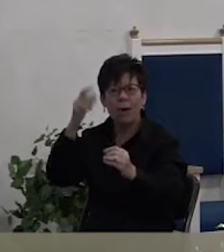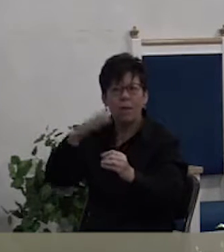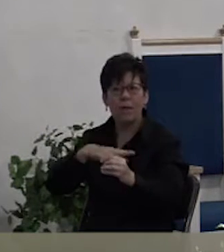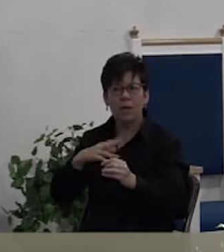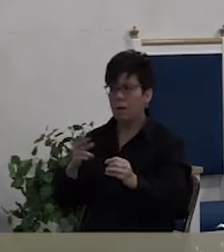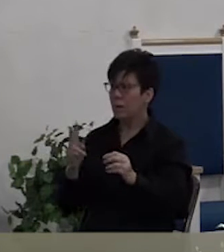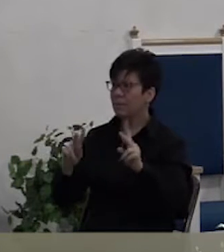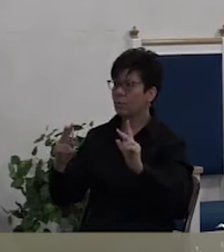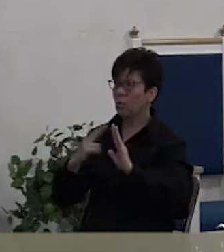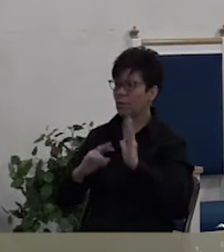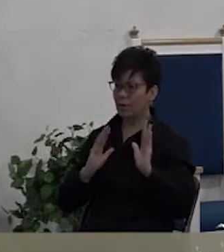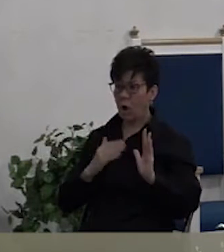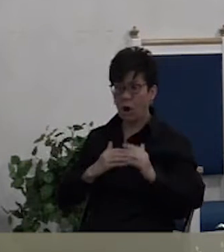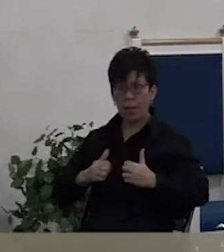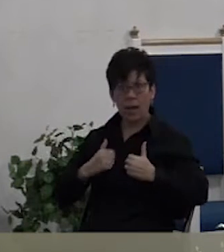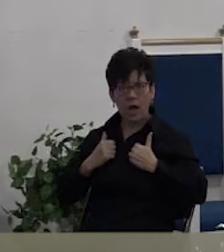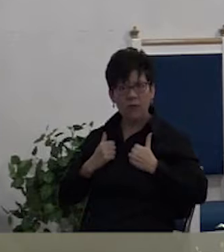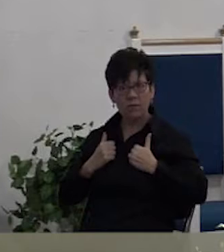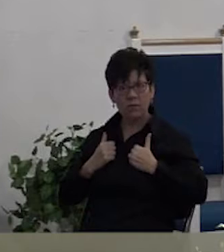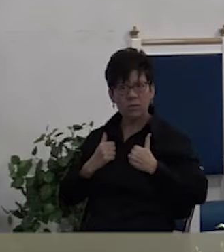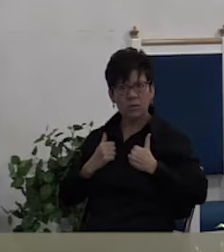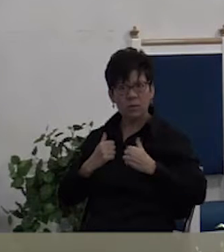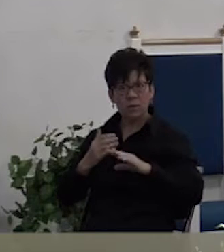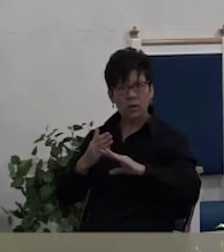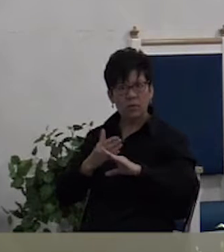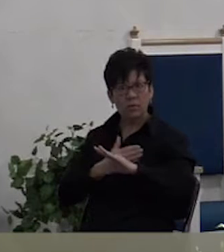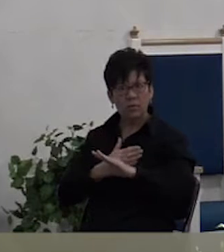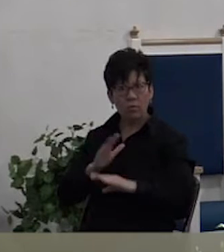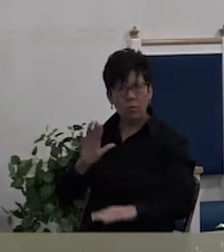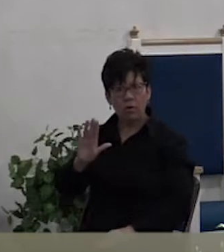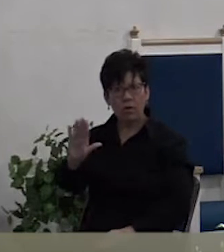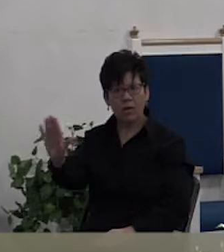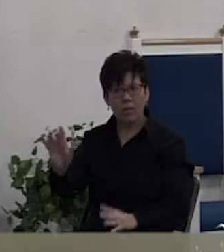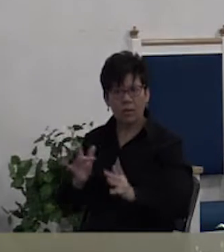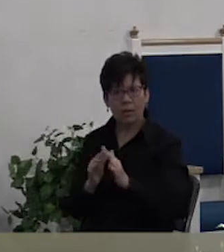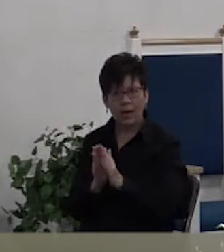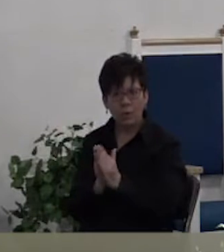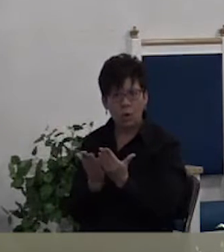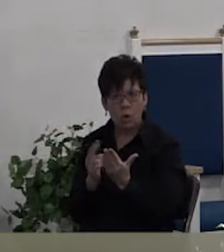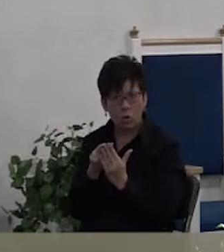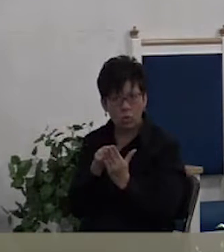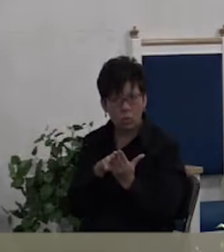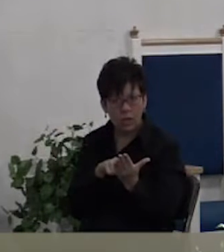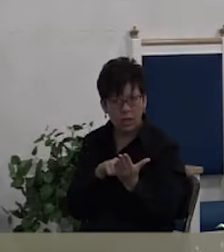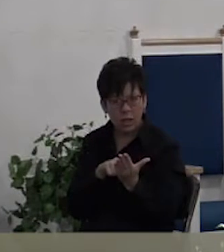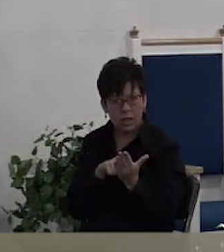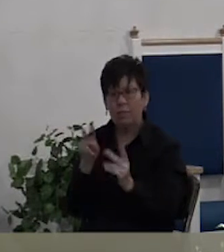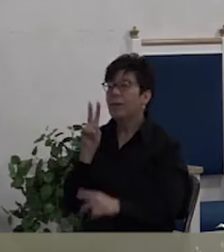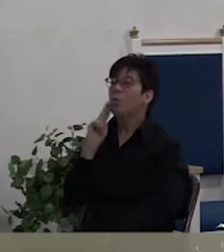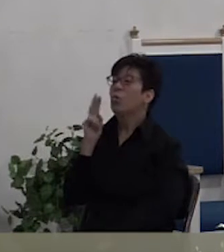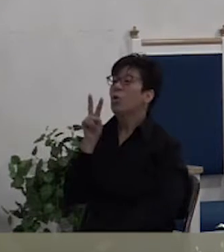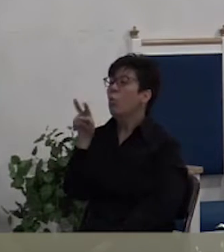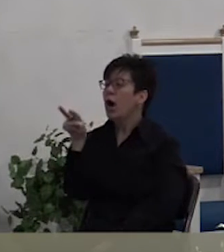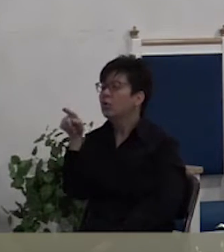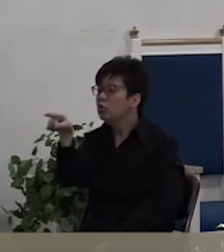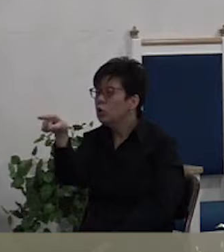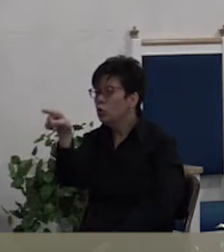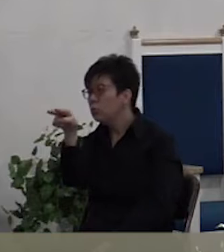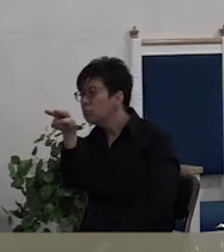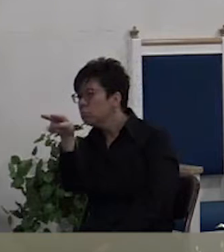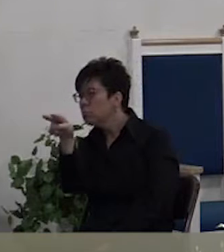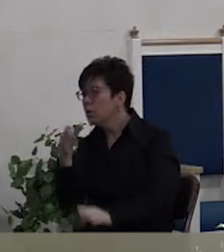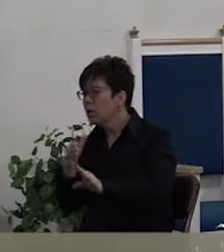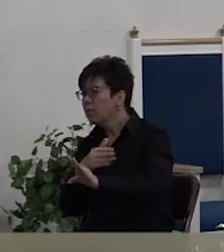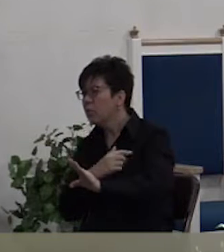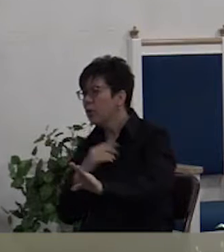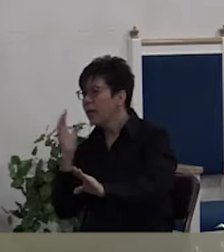our lives before they'll read their Bible. People will watch what you do